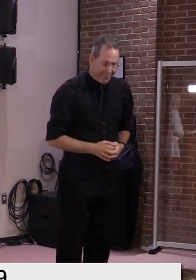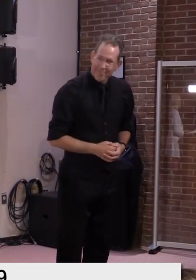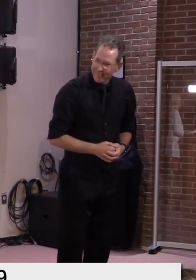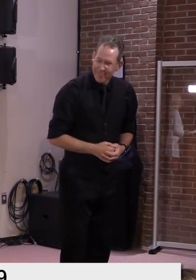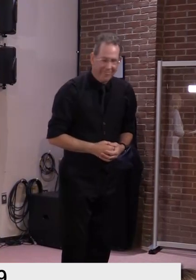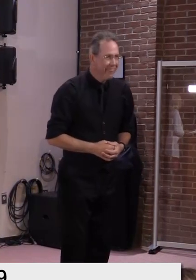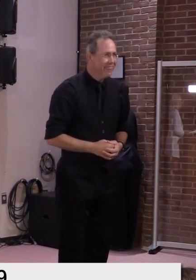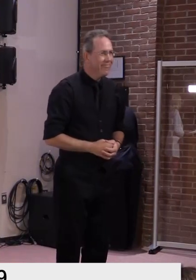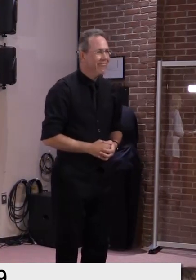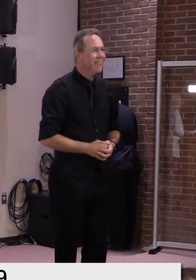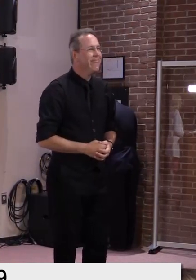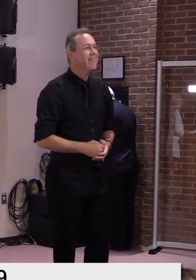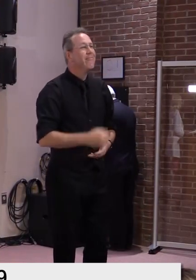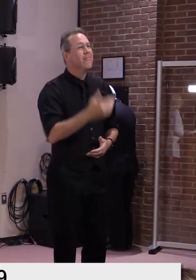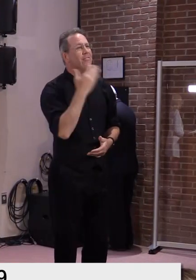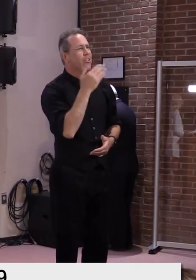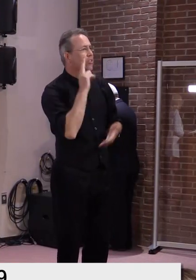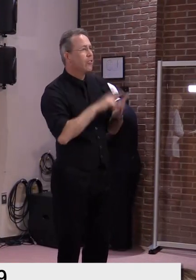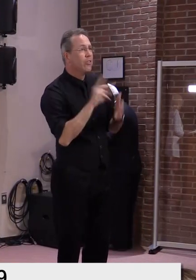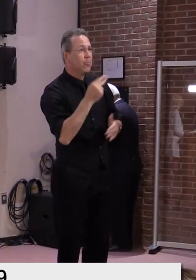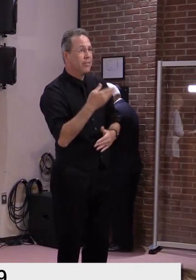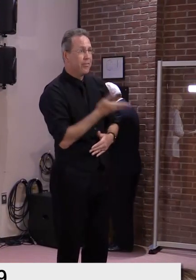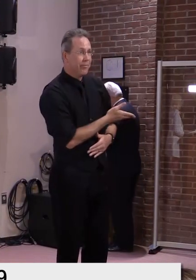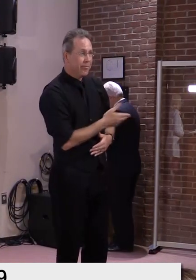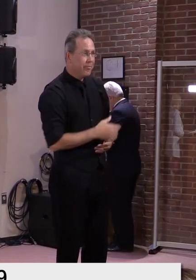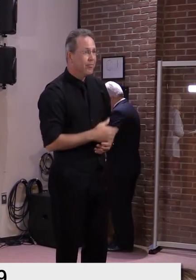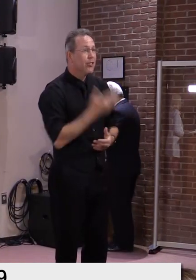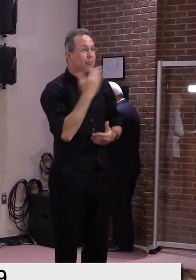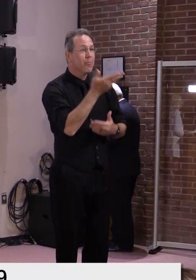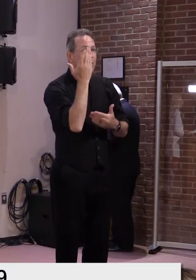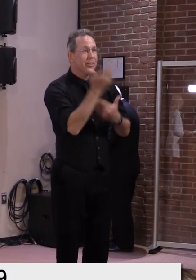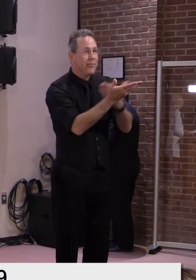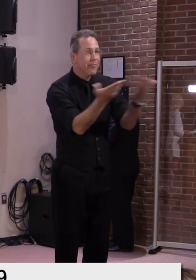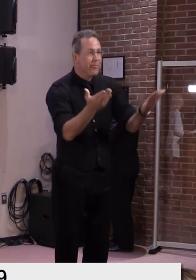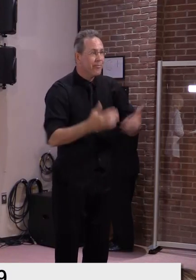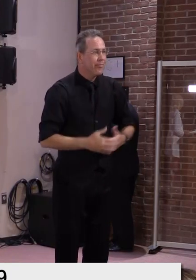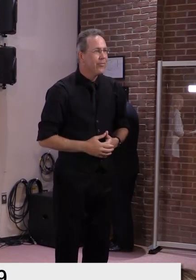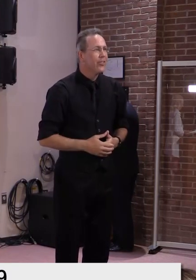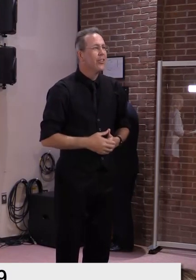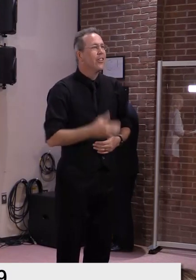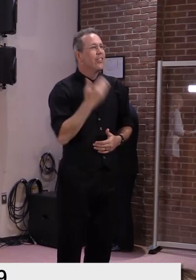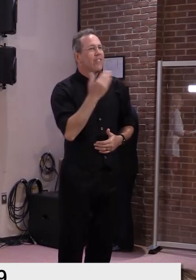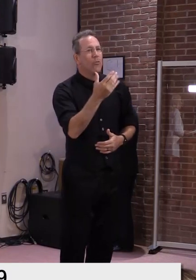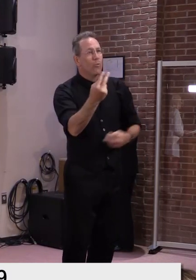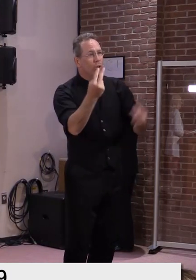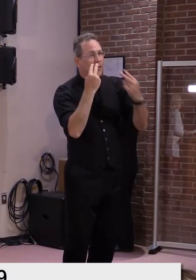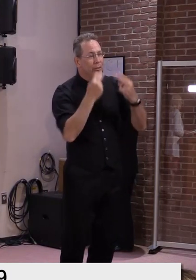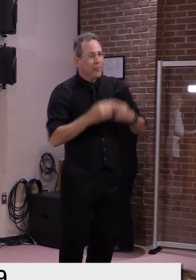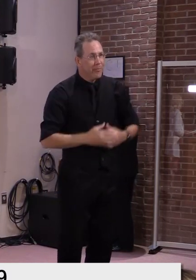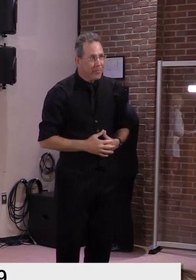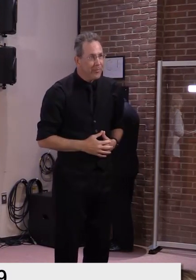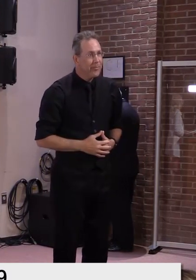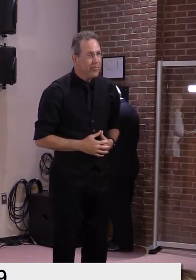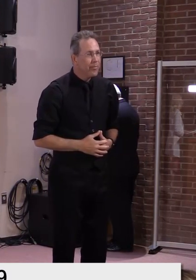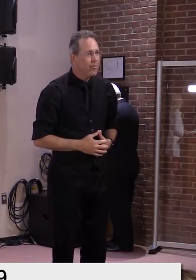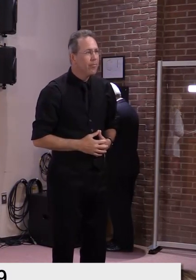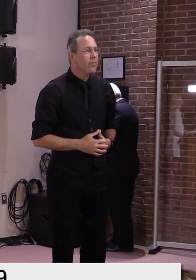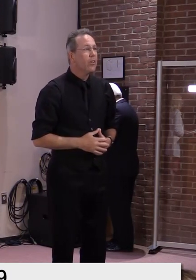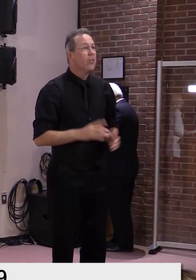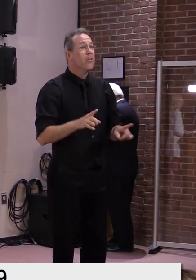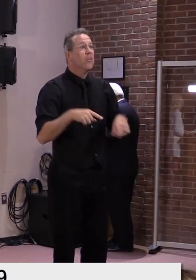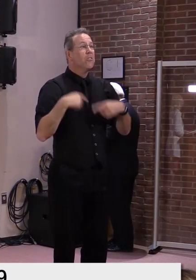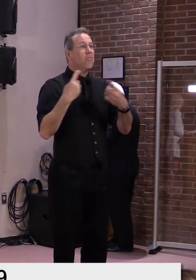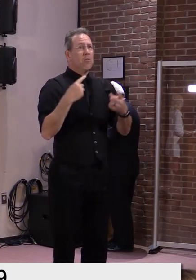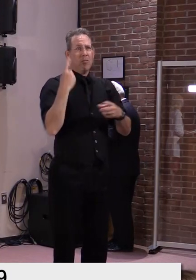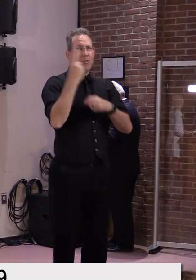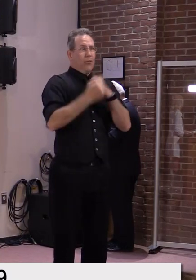Thank you, Secretary Smith. Good morning, everyone. It's great to see you all. Thank you for listening in today. Over the past year, we have all been